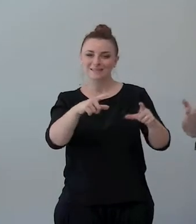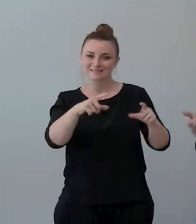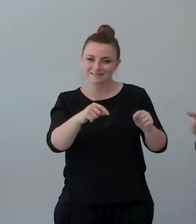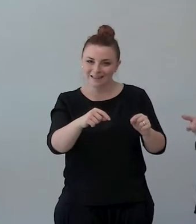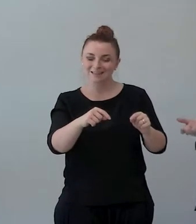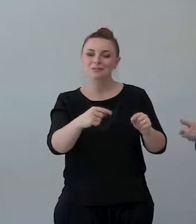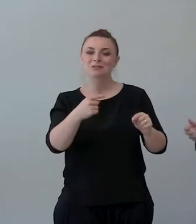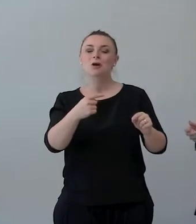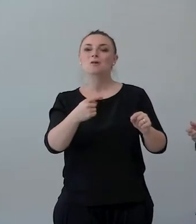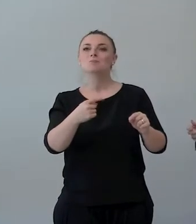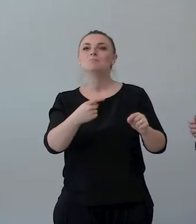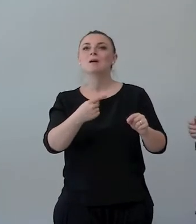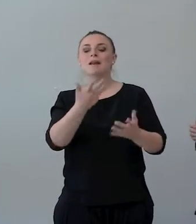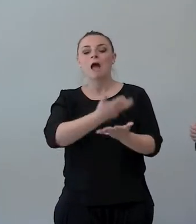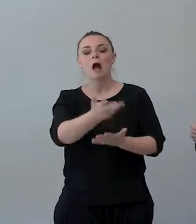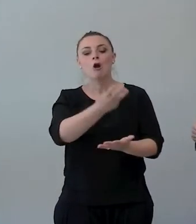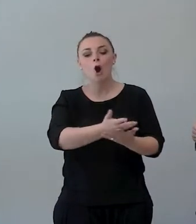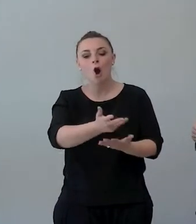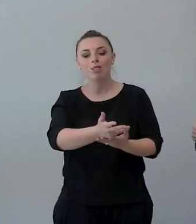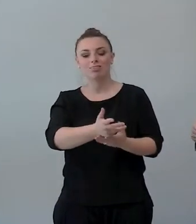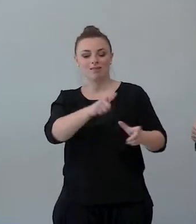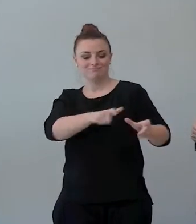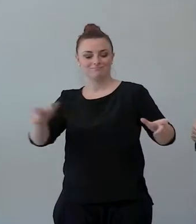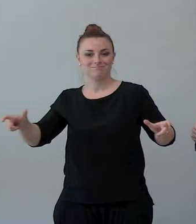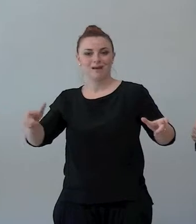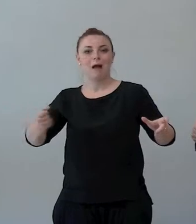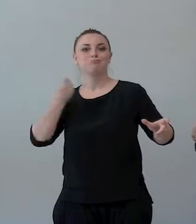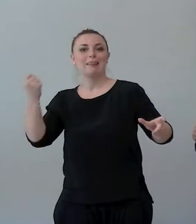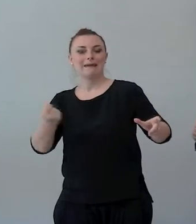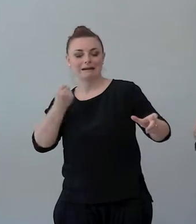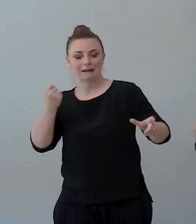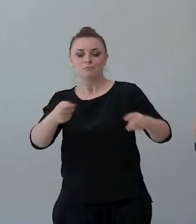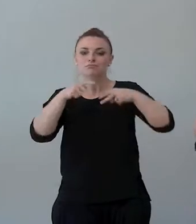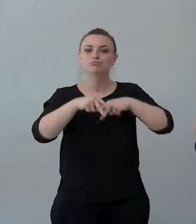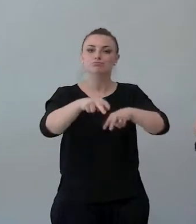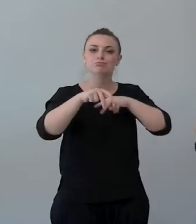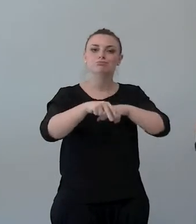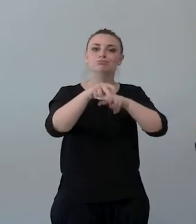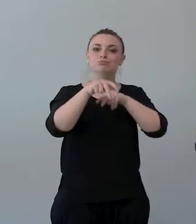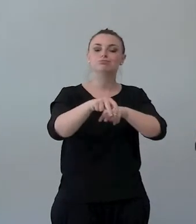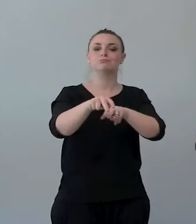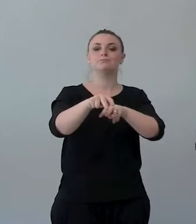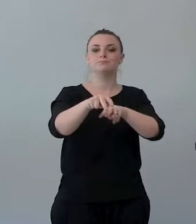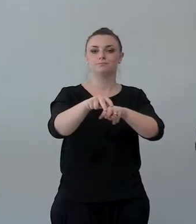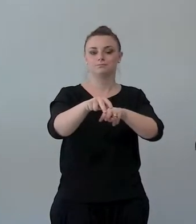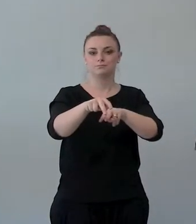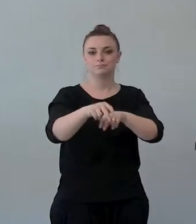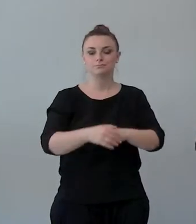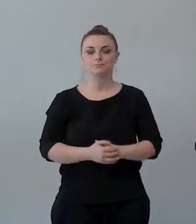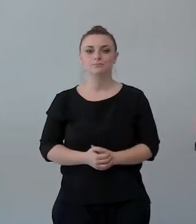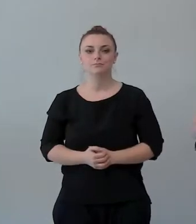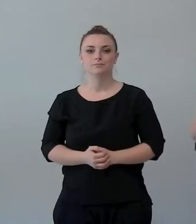verso Gerusalemme. And this song comes from a chant that was chanted by the pilgrims